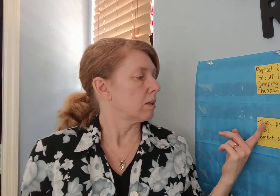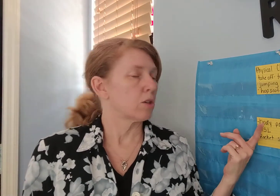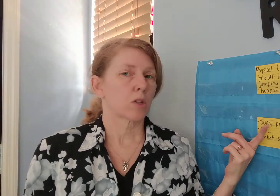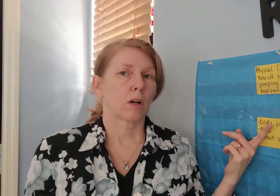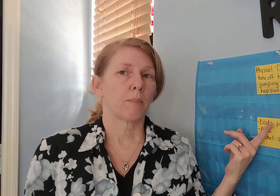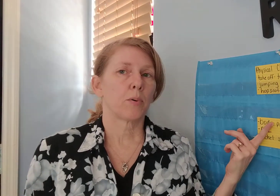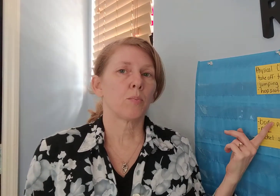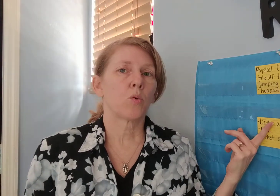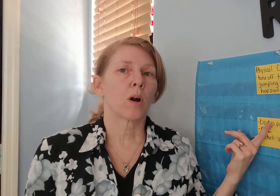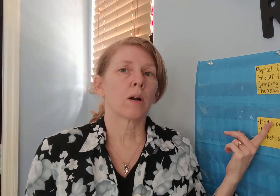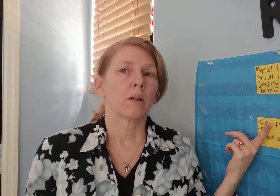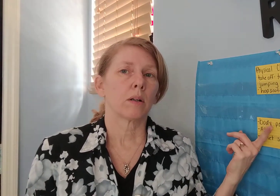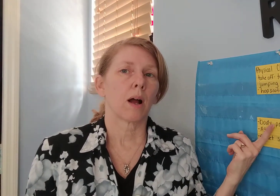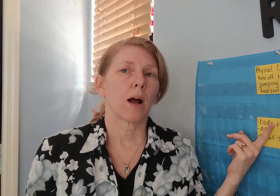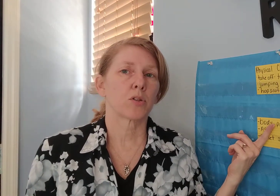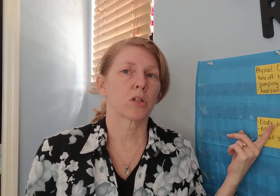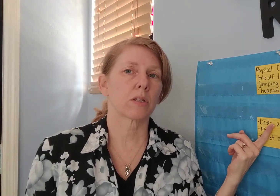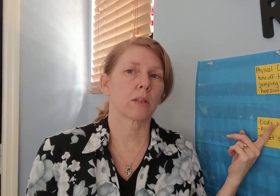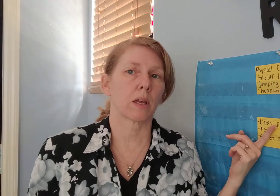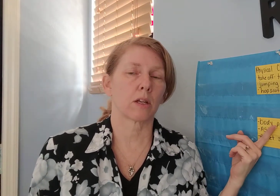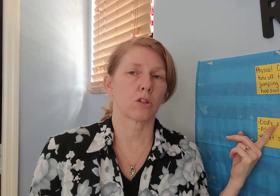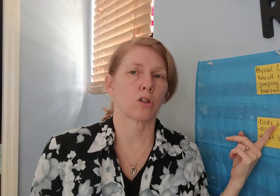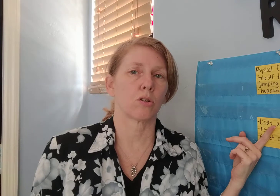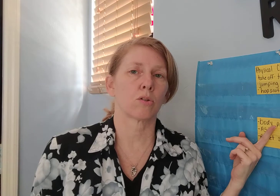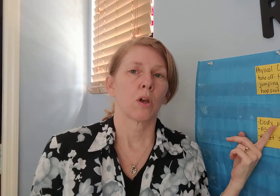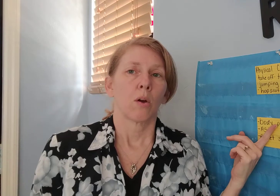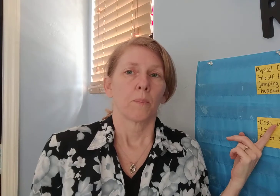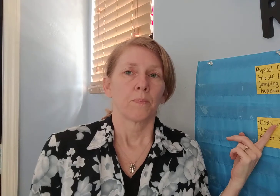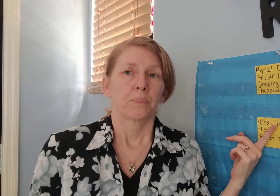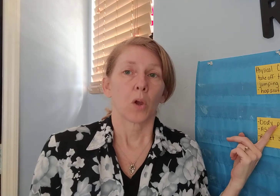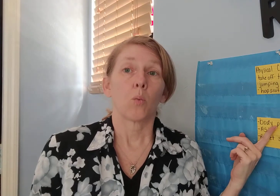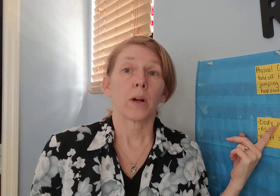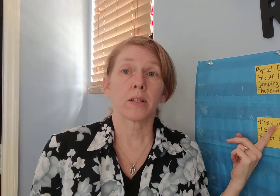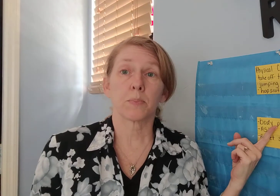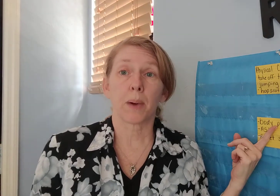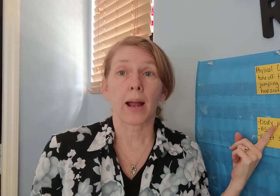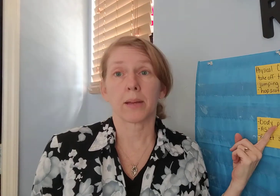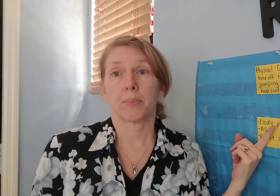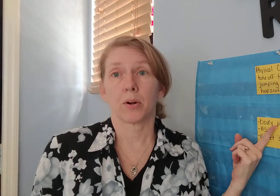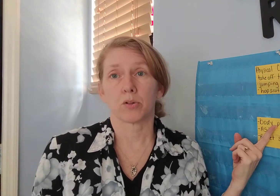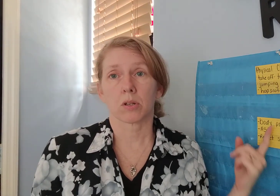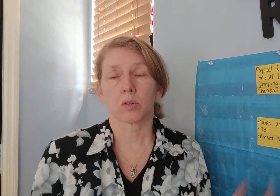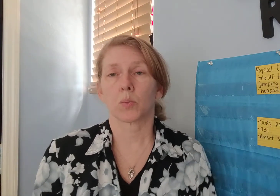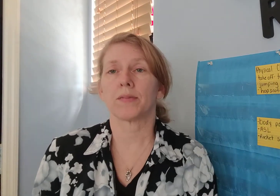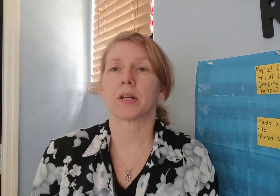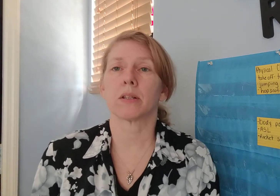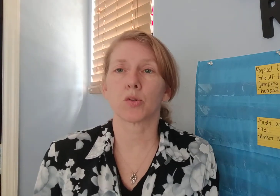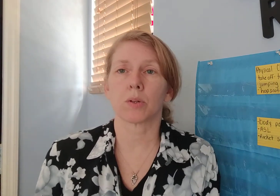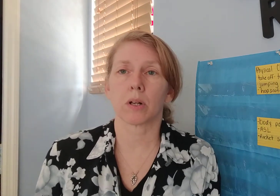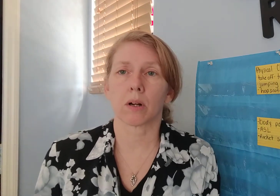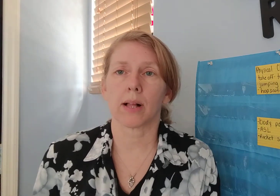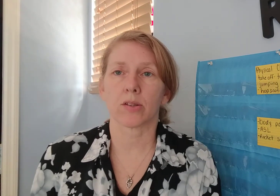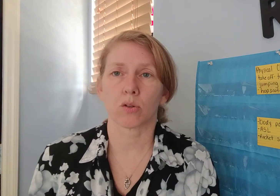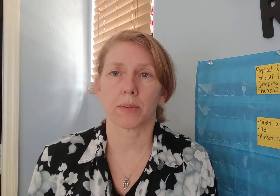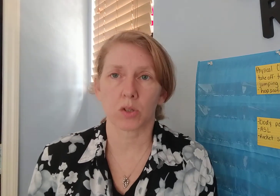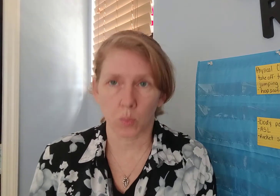There's a couple more options that they could choose. One is body poses. We've done this one in our classroom as